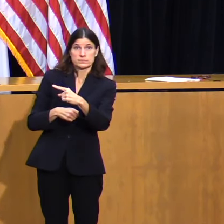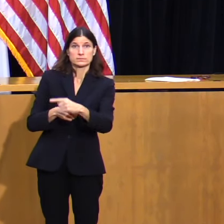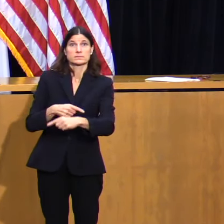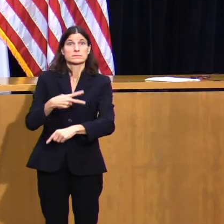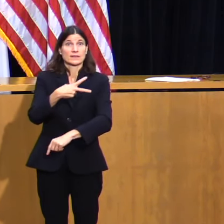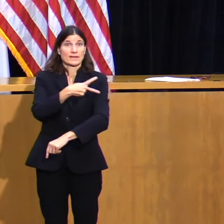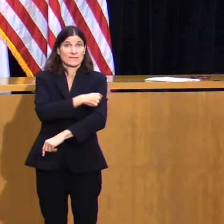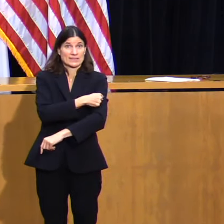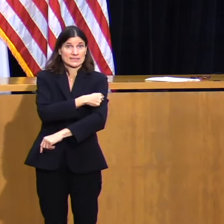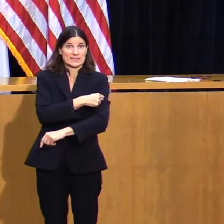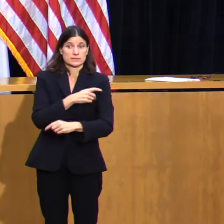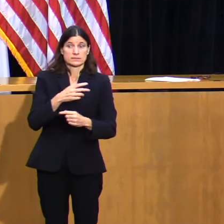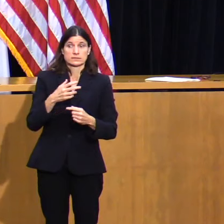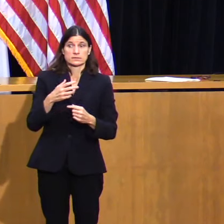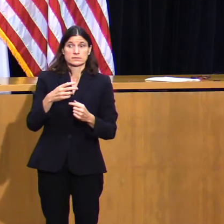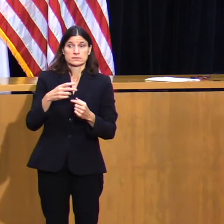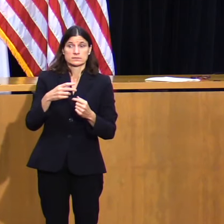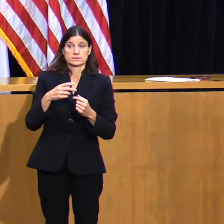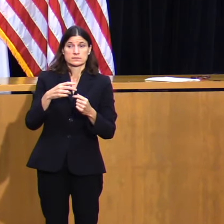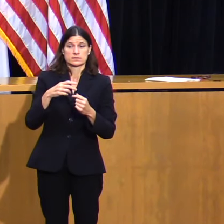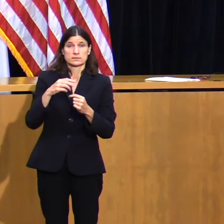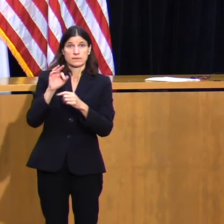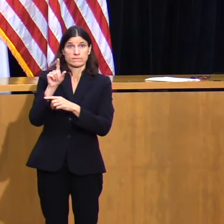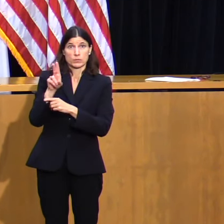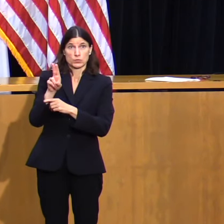The turnaround. So